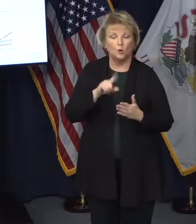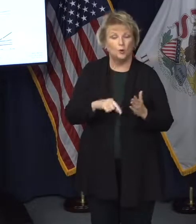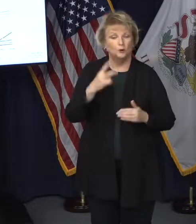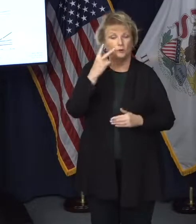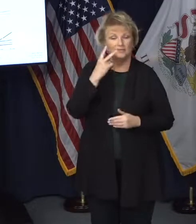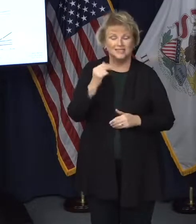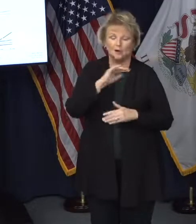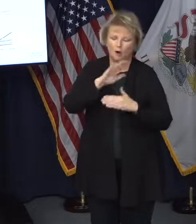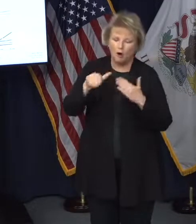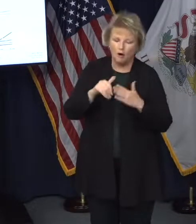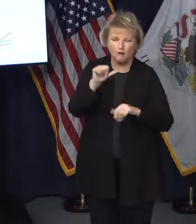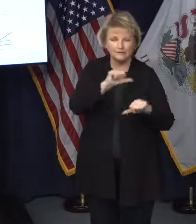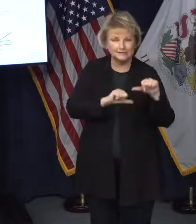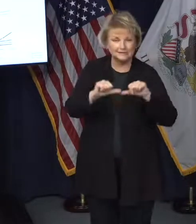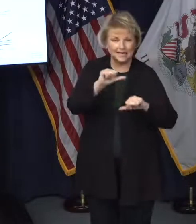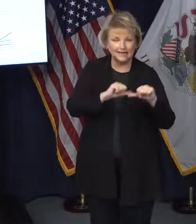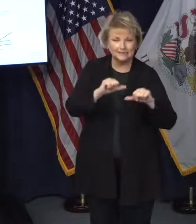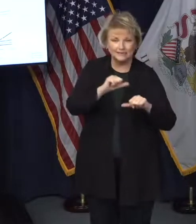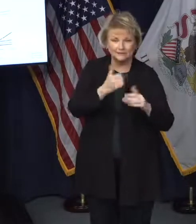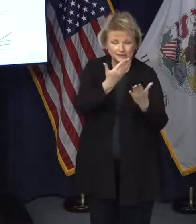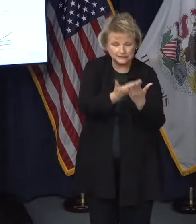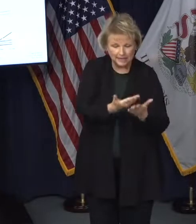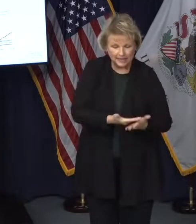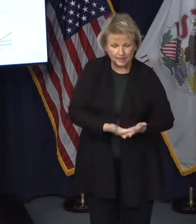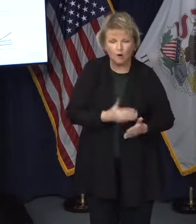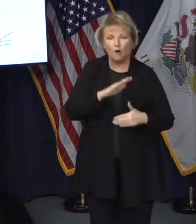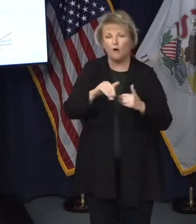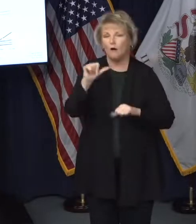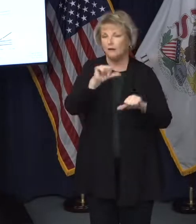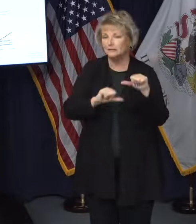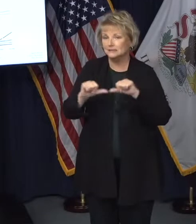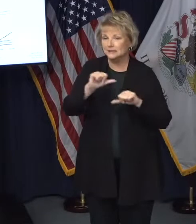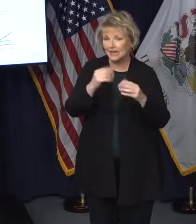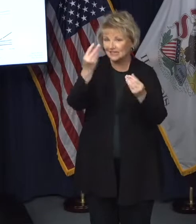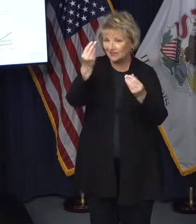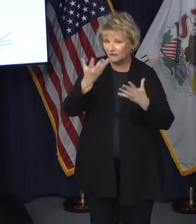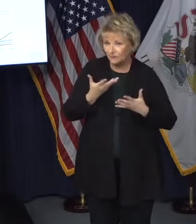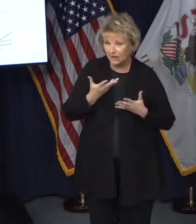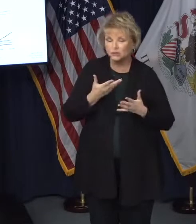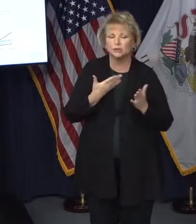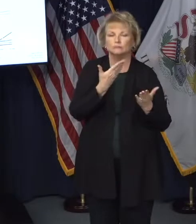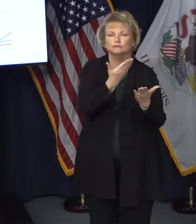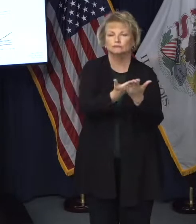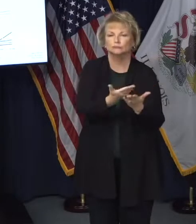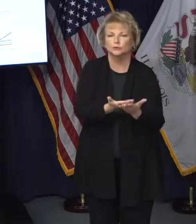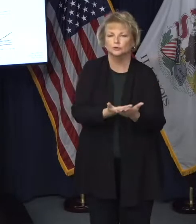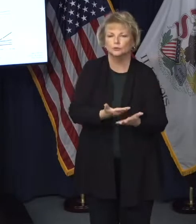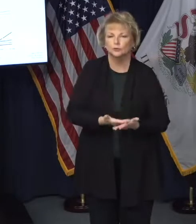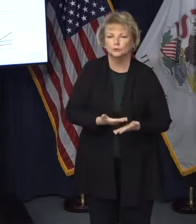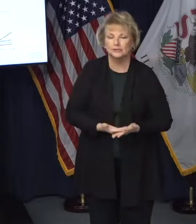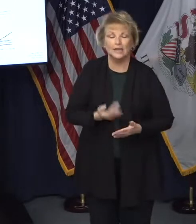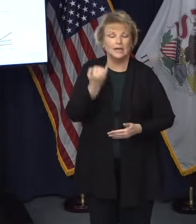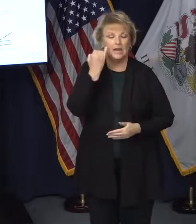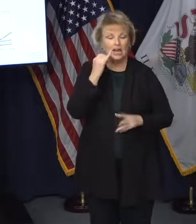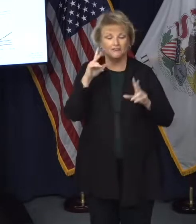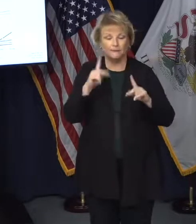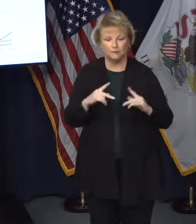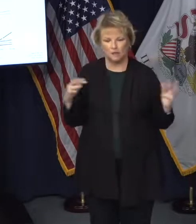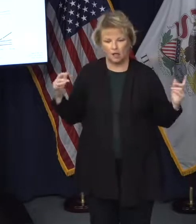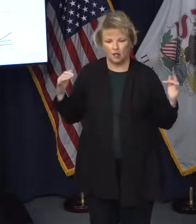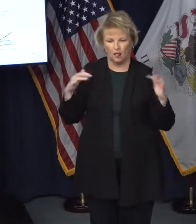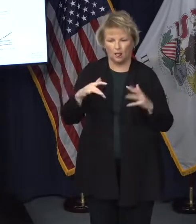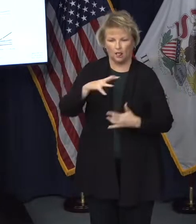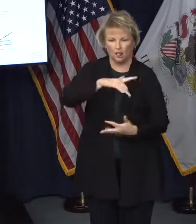of the scientific data, all of the scientific information that's available shows you that putting people in large